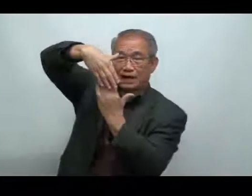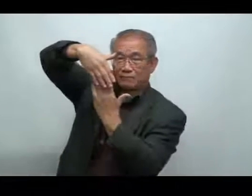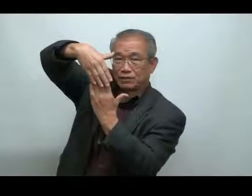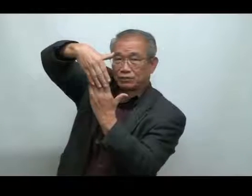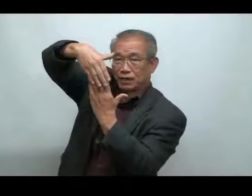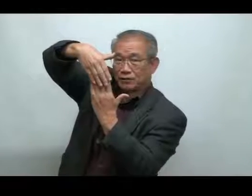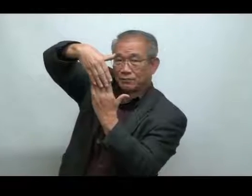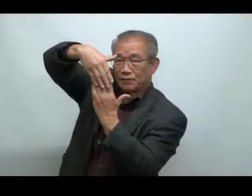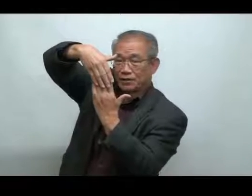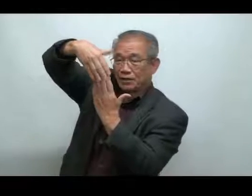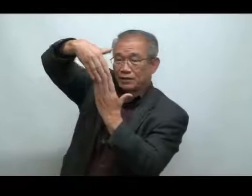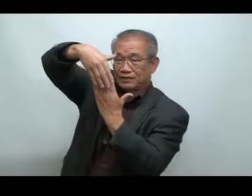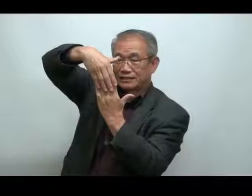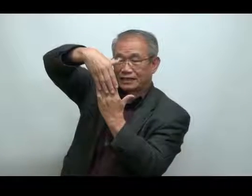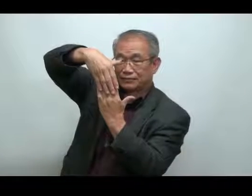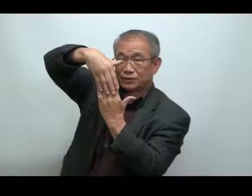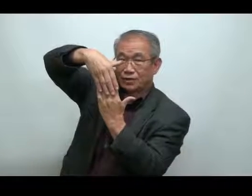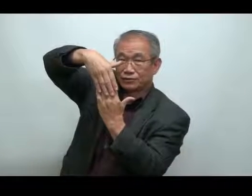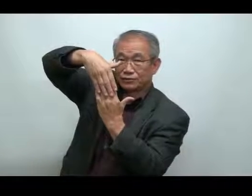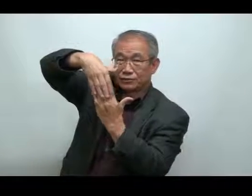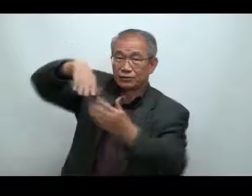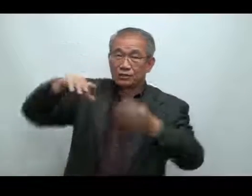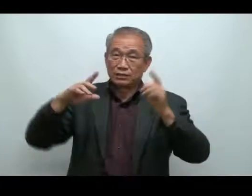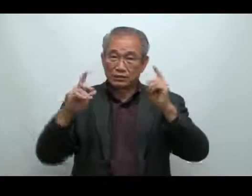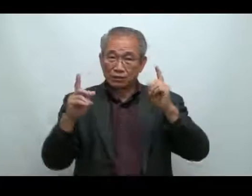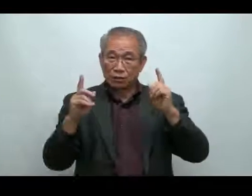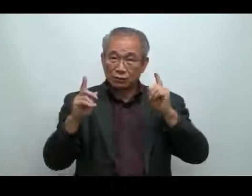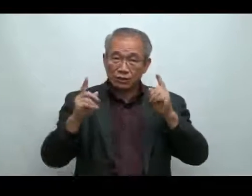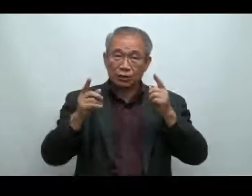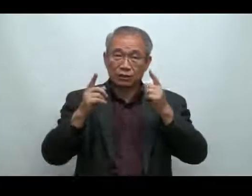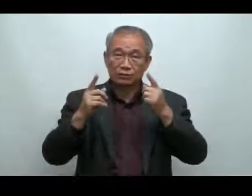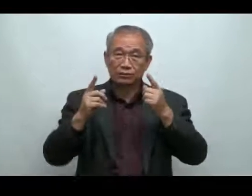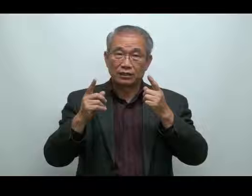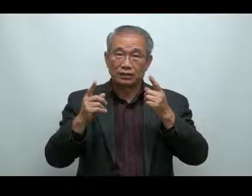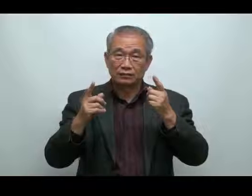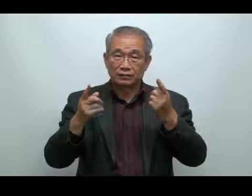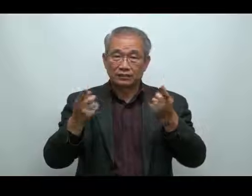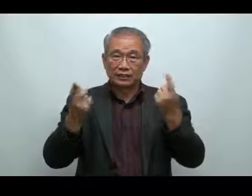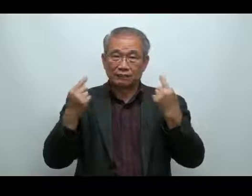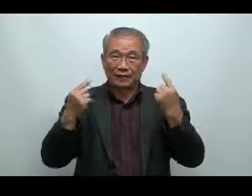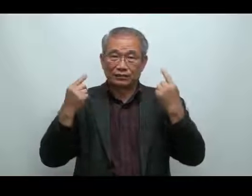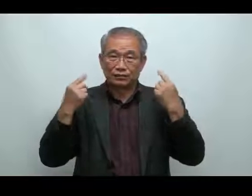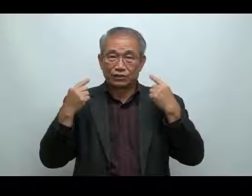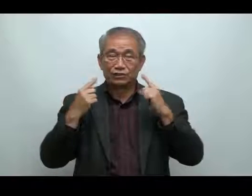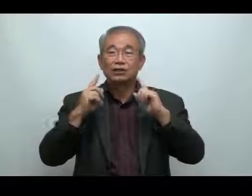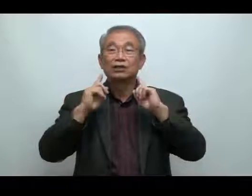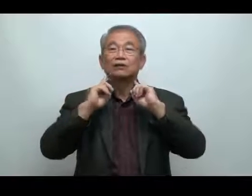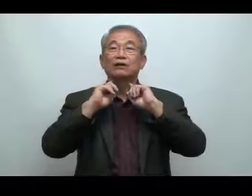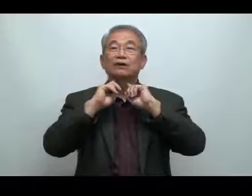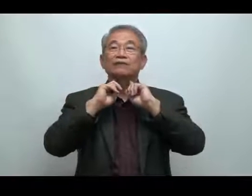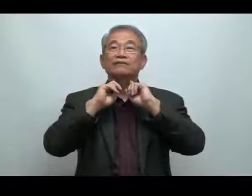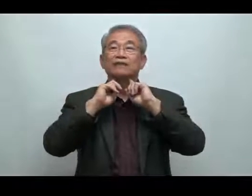overlap each other. The second register is what we called, singing pedagogists, we call it